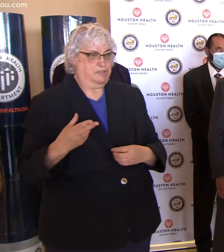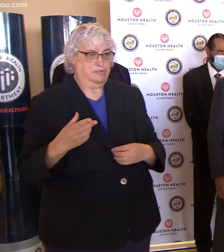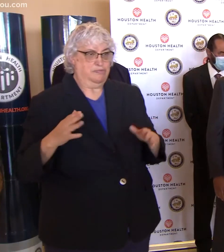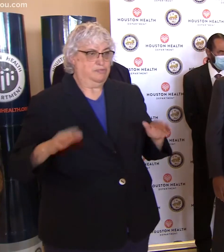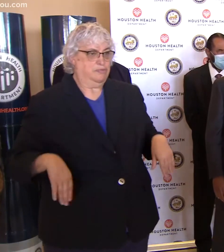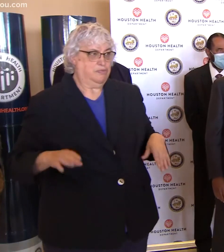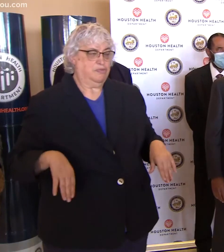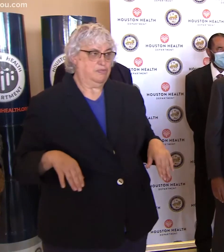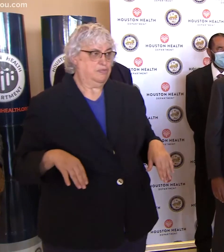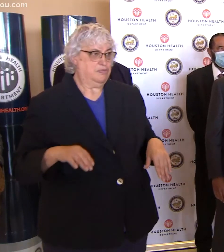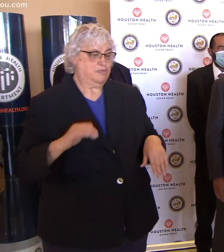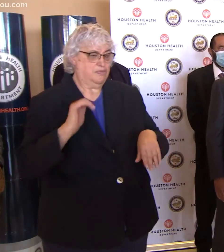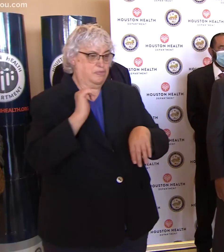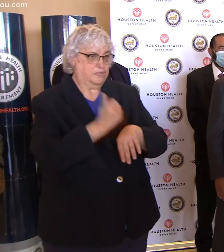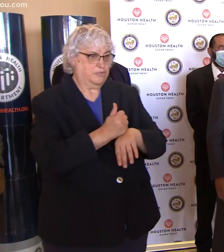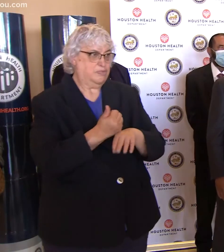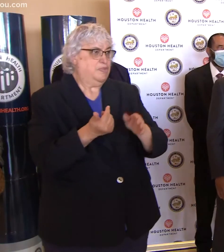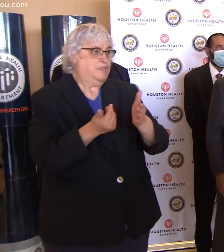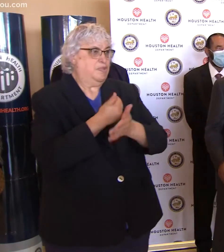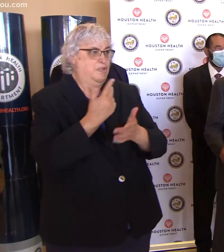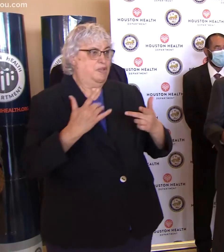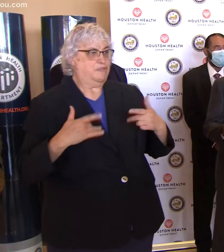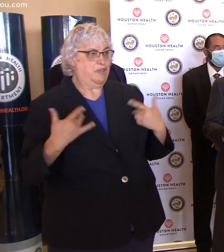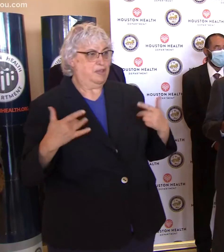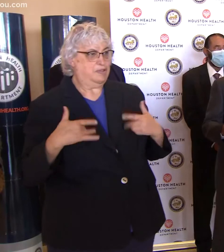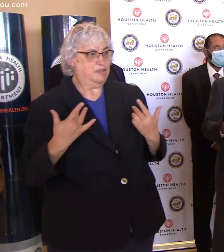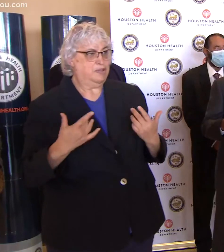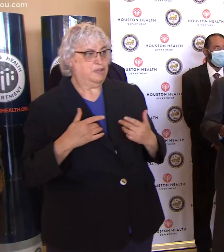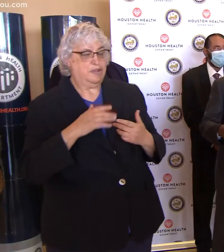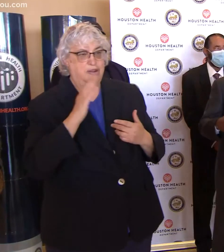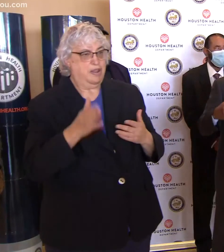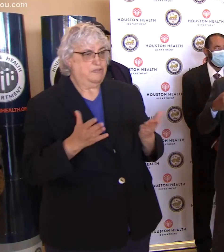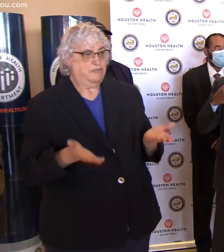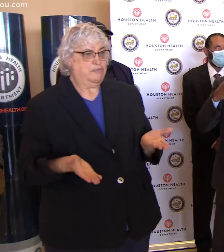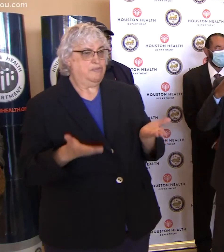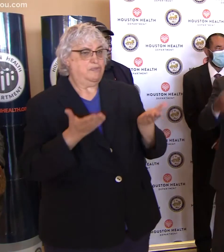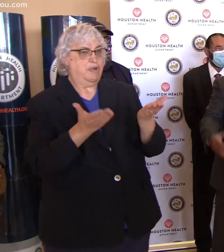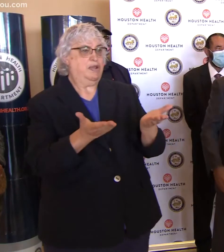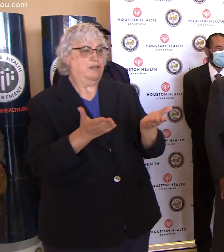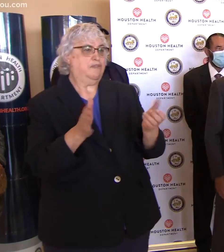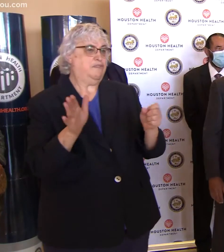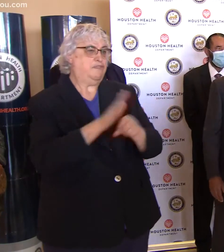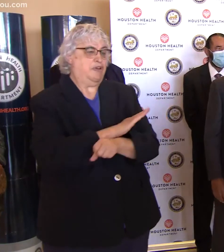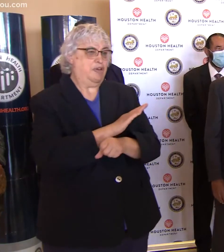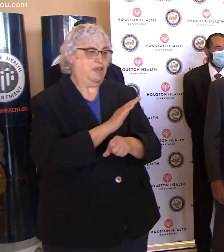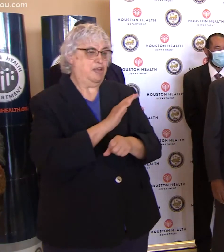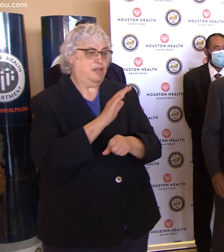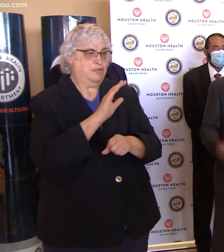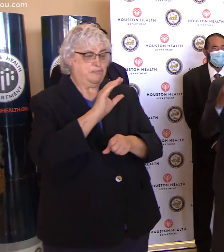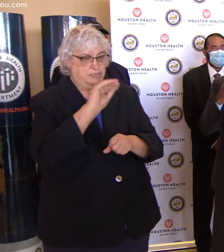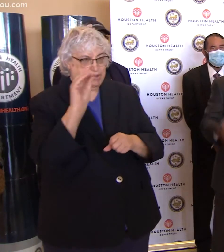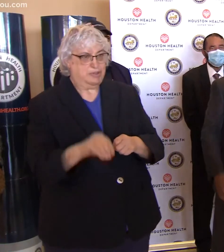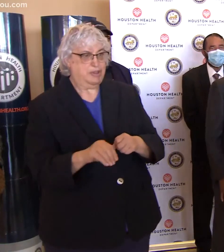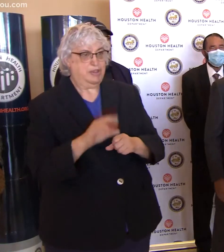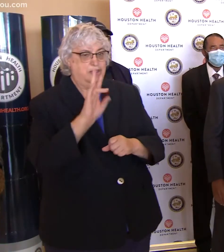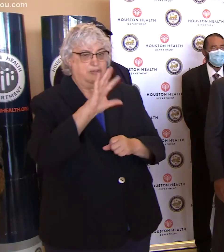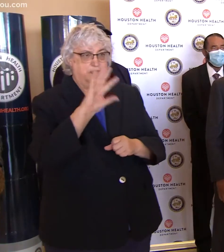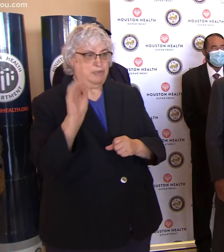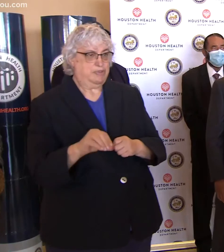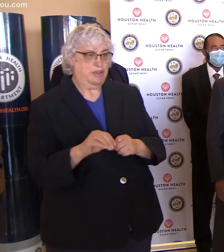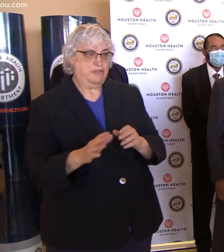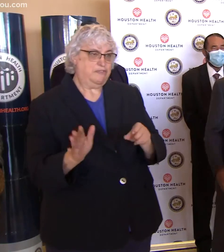haven't undone that. And so we have never recommended going to full capacity on anything or